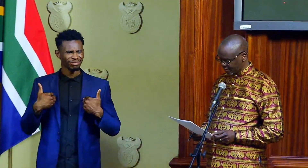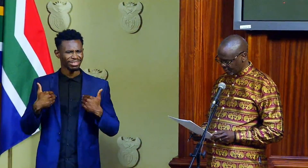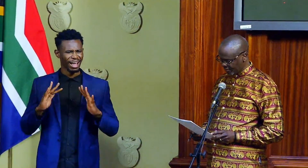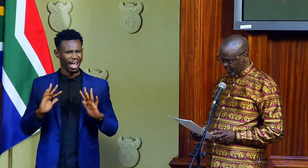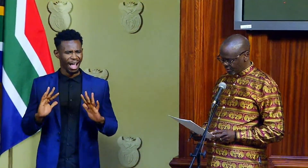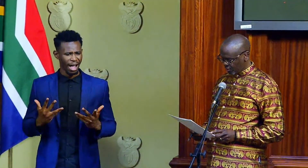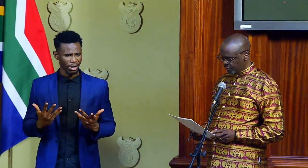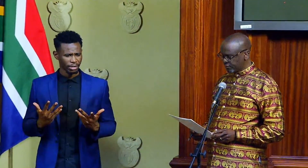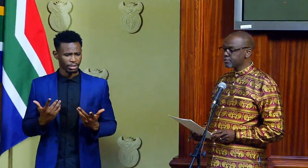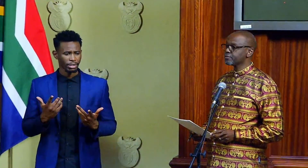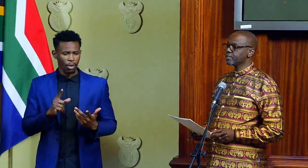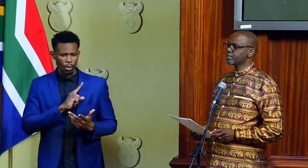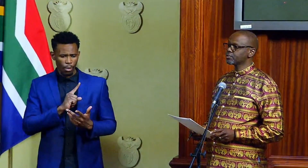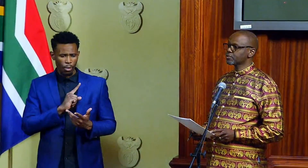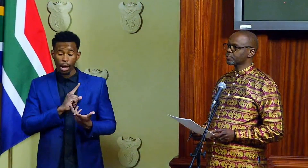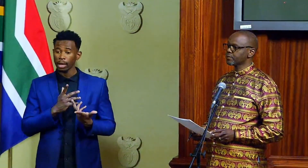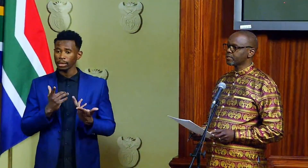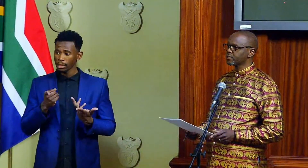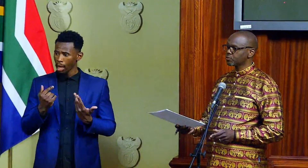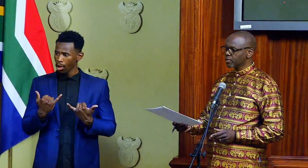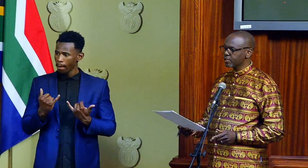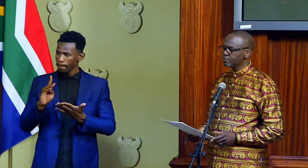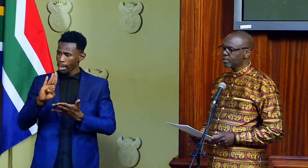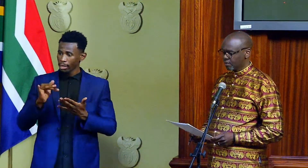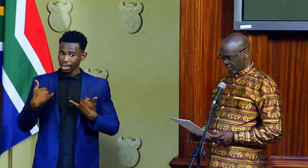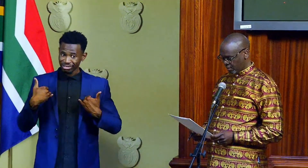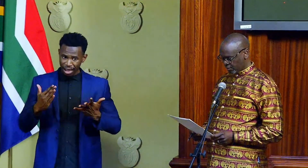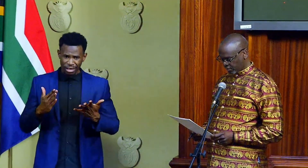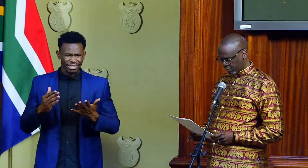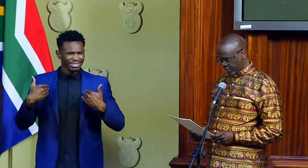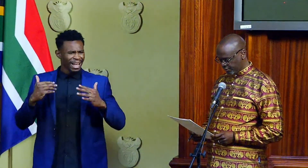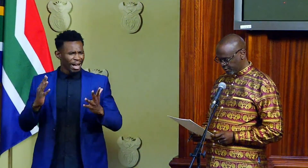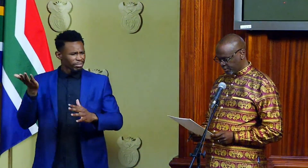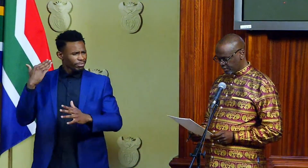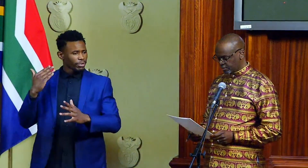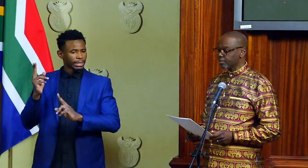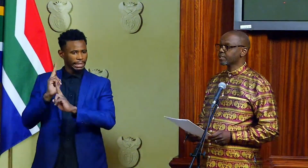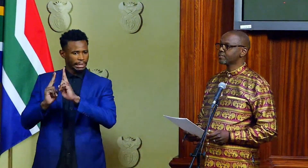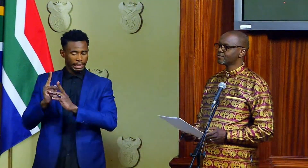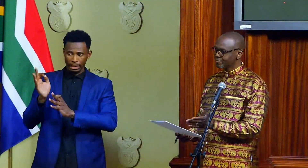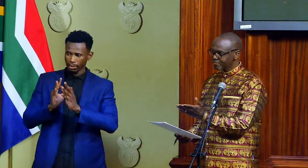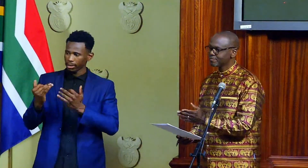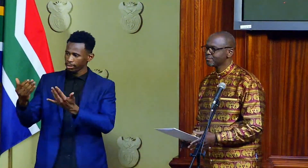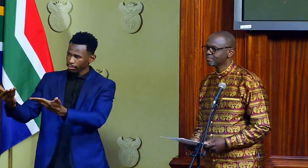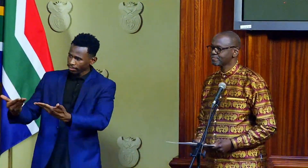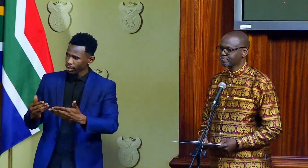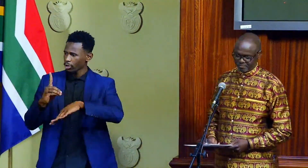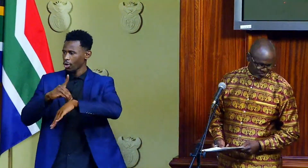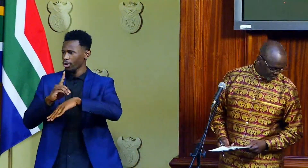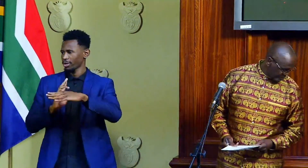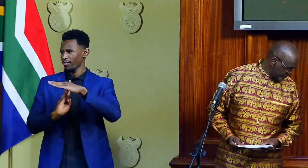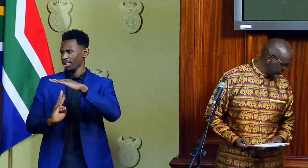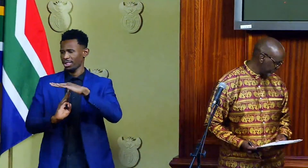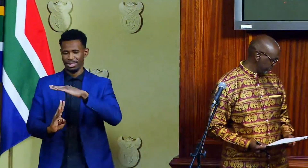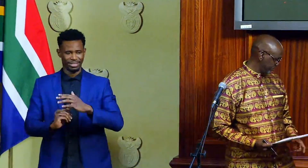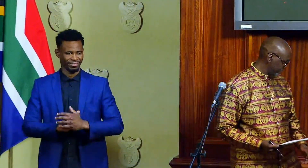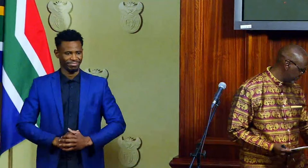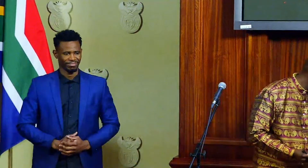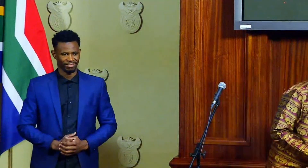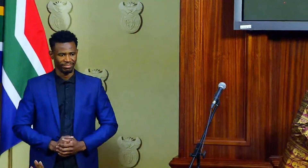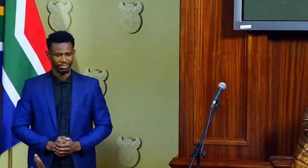to the passing of this very historic bill. Let's welcome Dr. Nivot-Drogen.